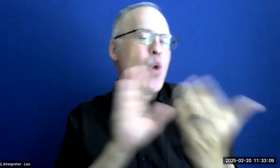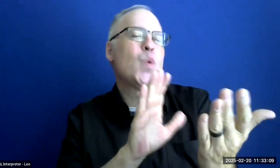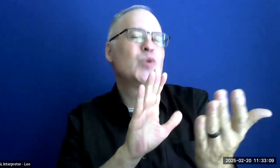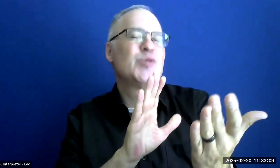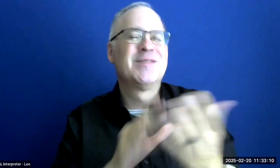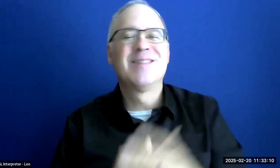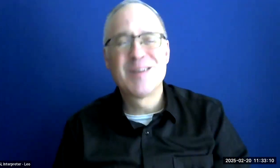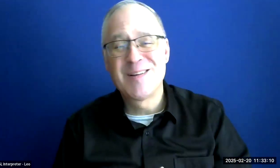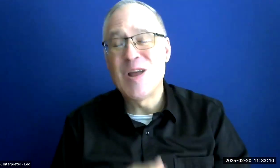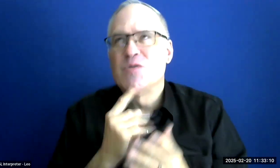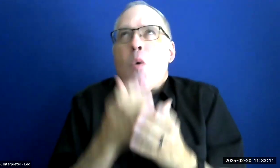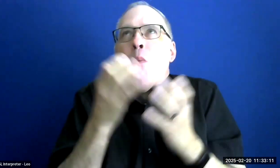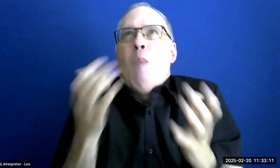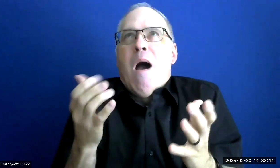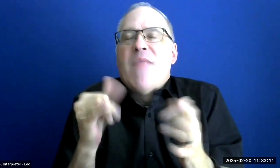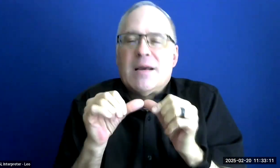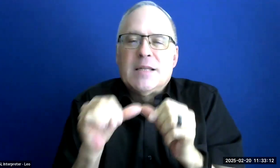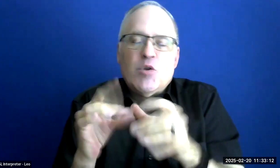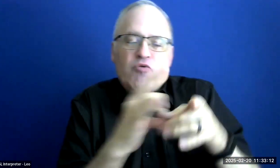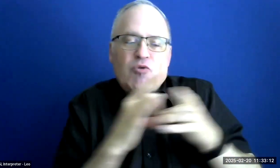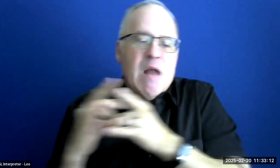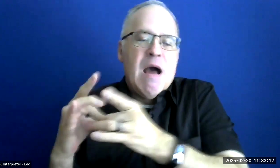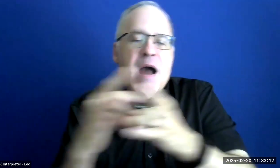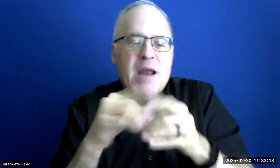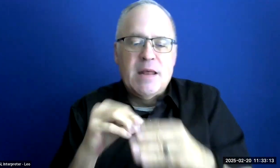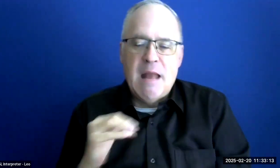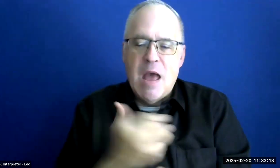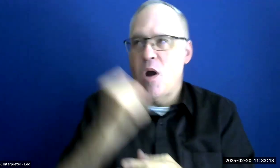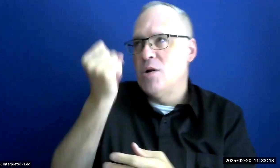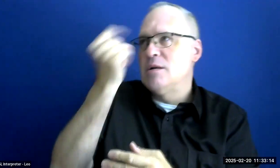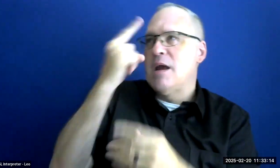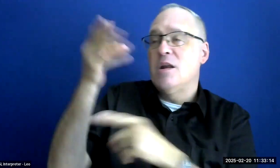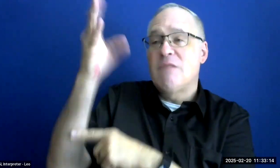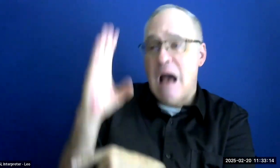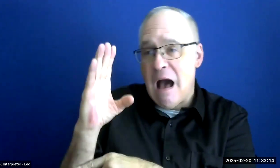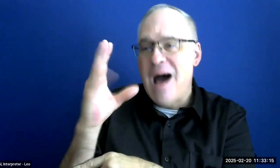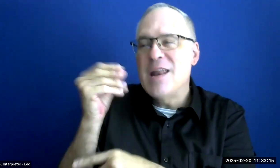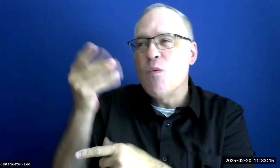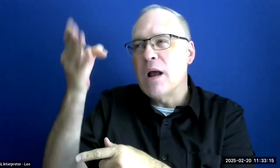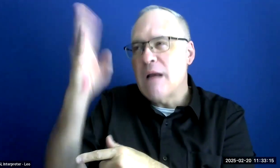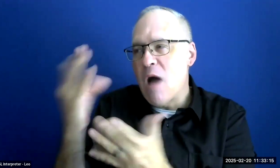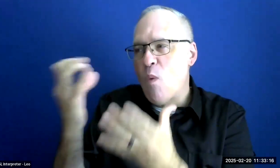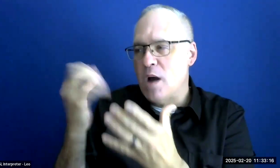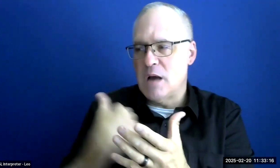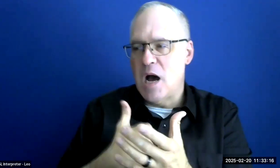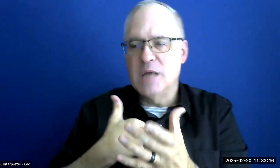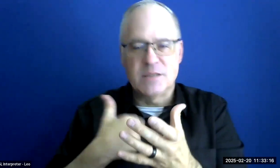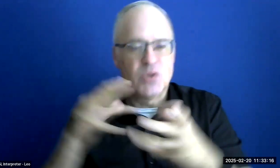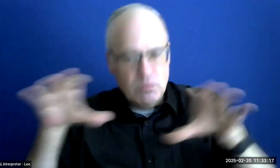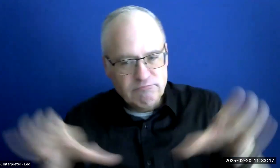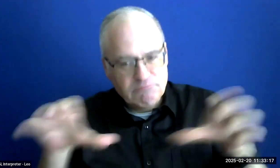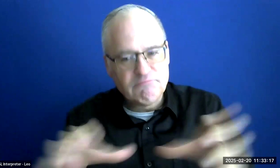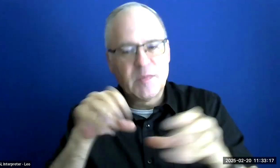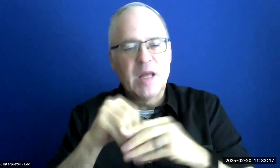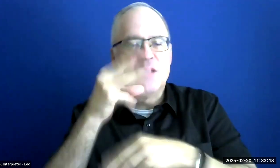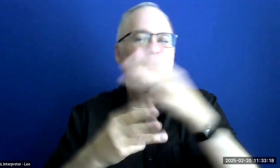much that unites us in our understanding of who God is and how God wants us to be in the world. And being able to focus